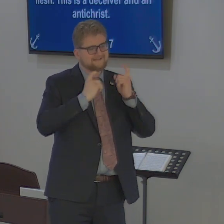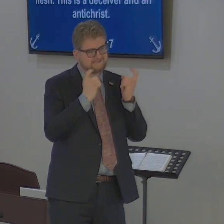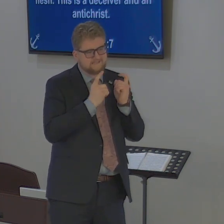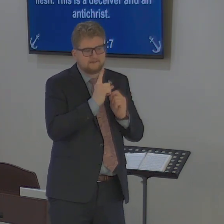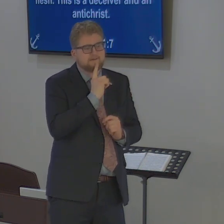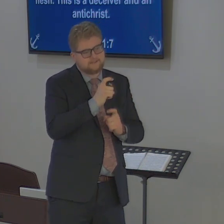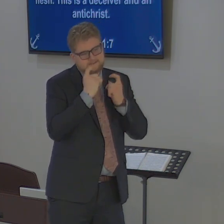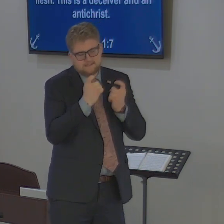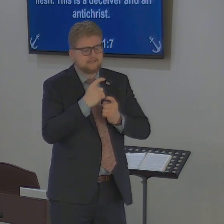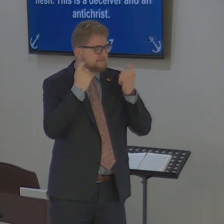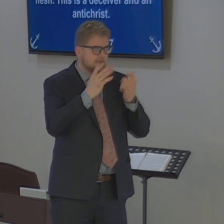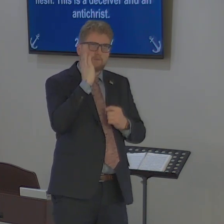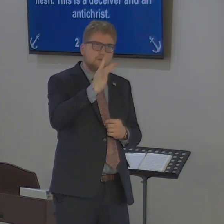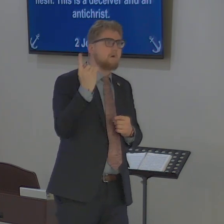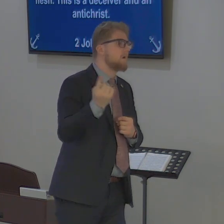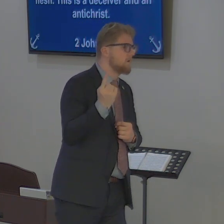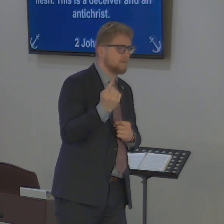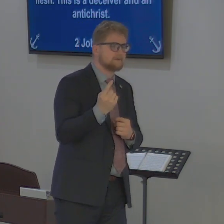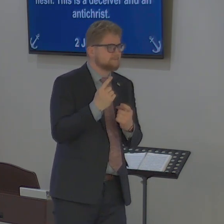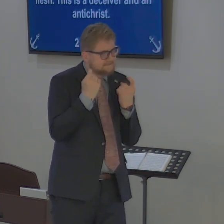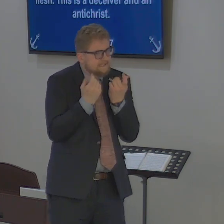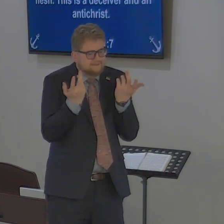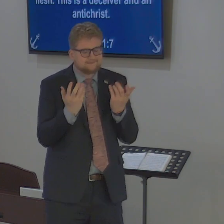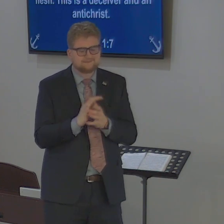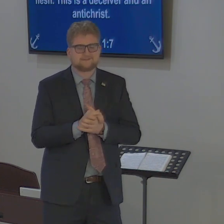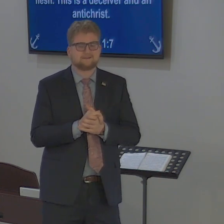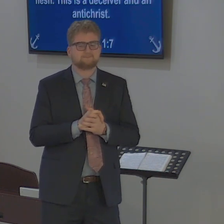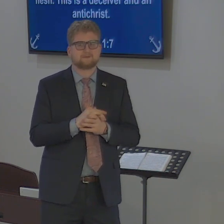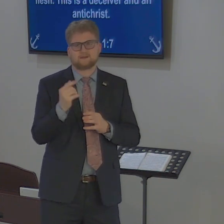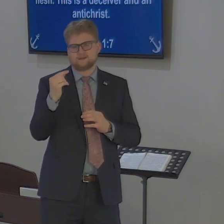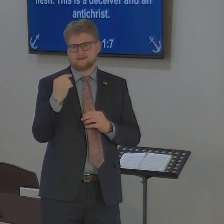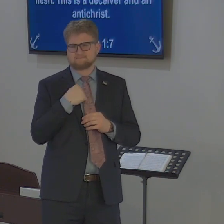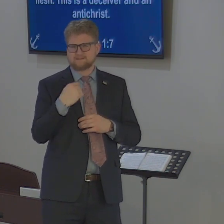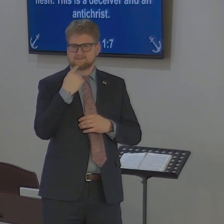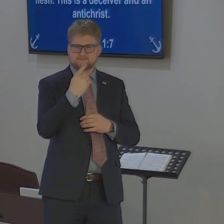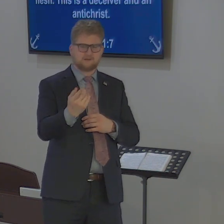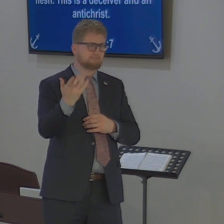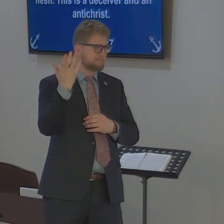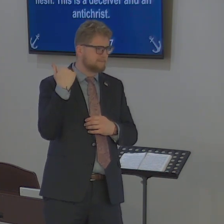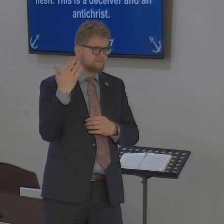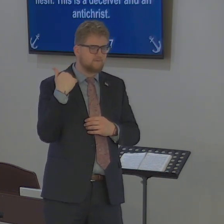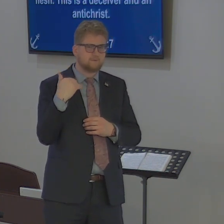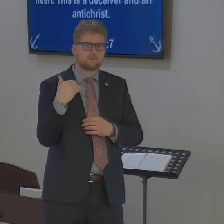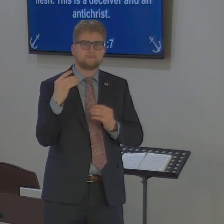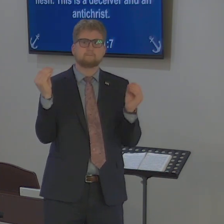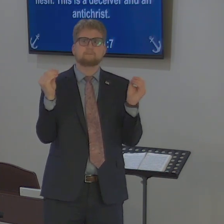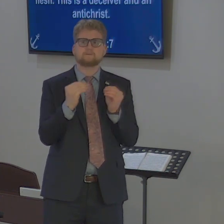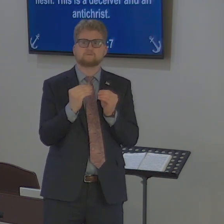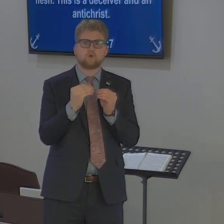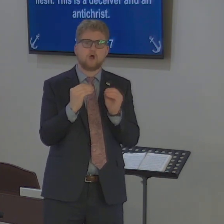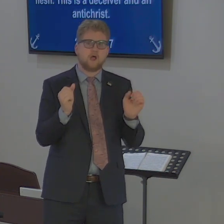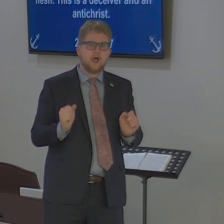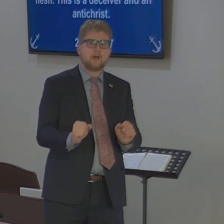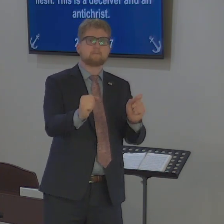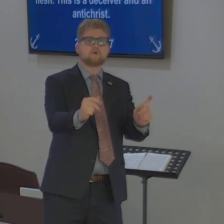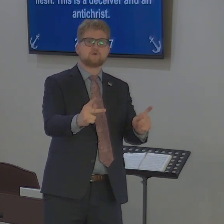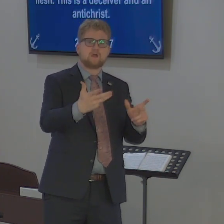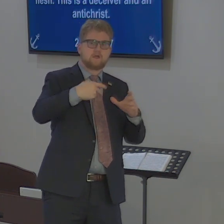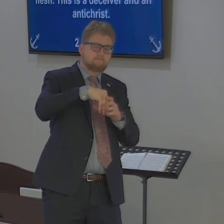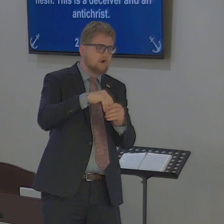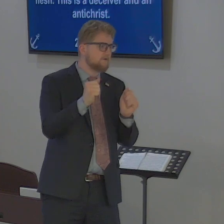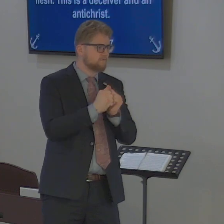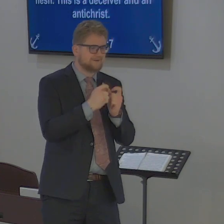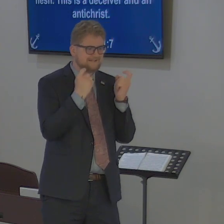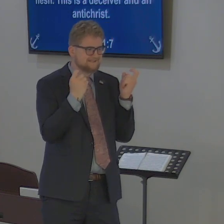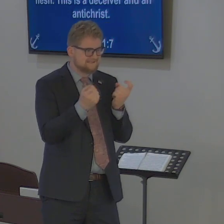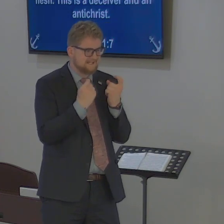and sin will always be sin. Now, I think there's, like I said before, there's more of an opportunity to get involved in sin because it's right there at your hand.